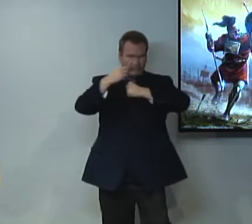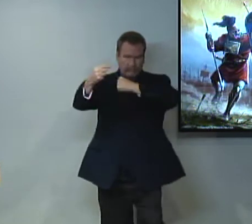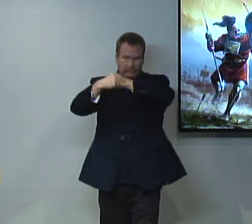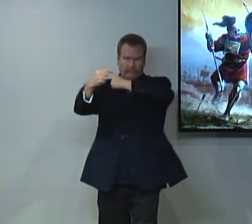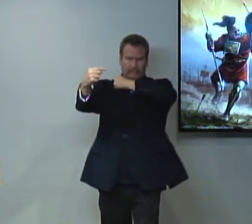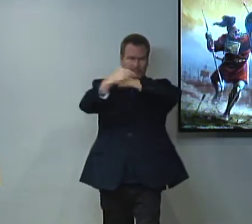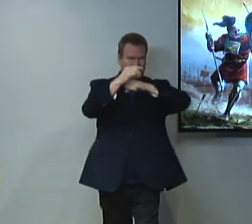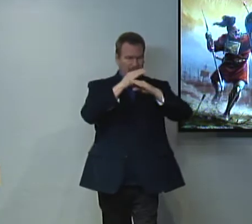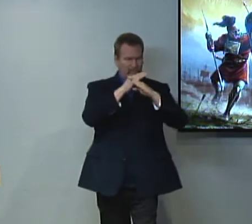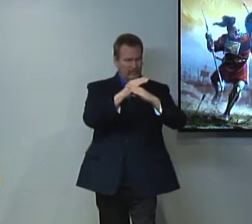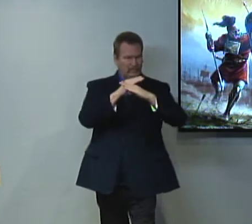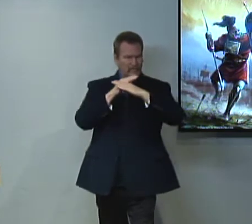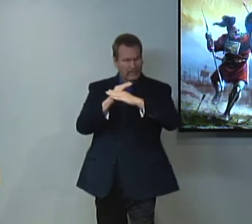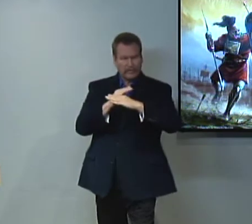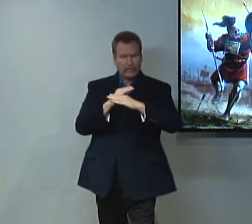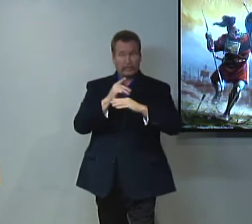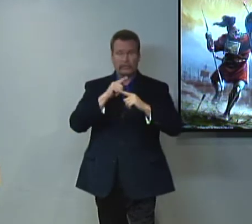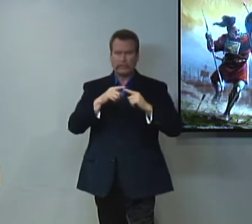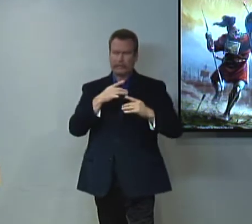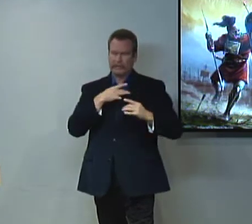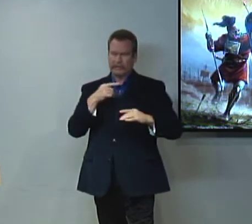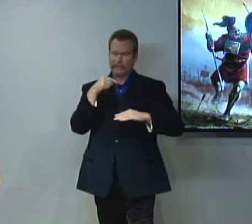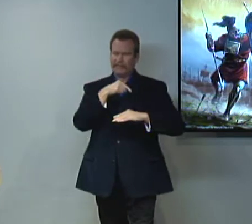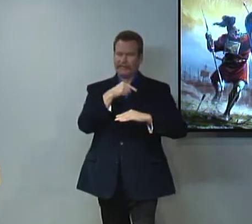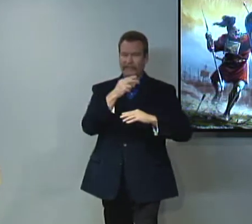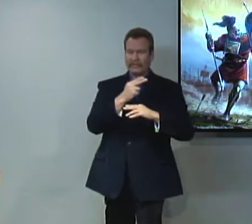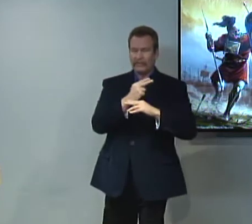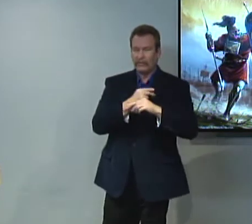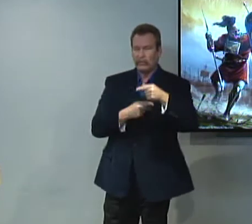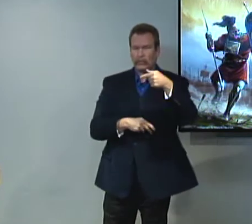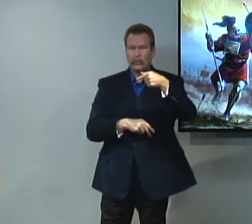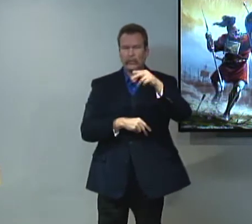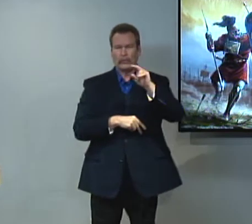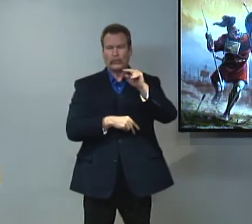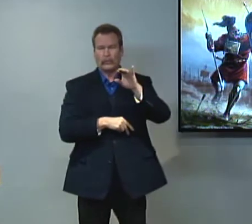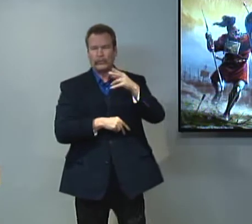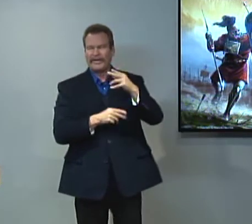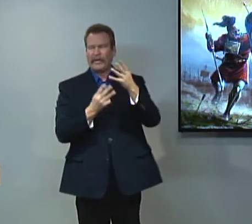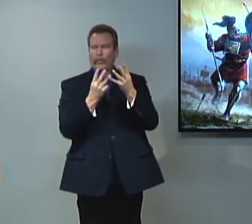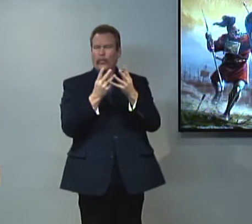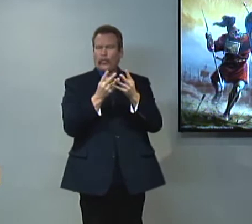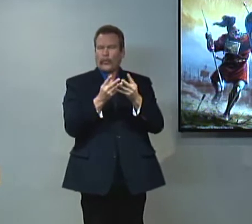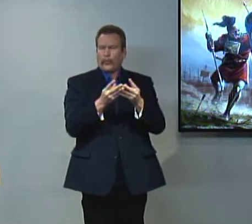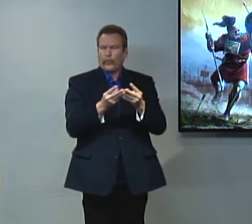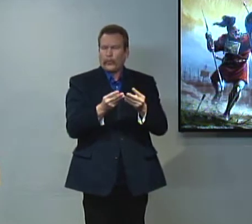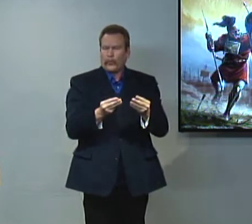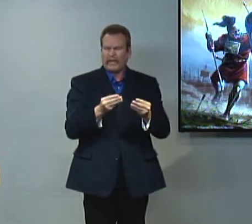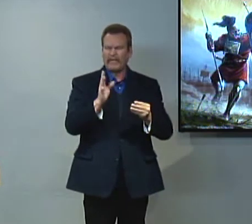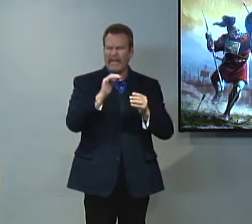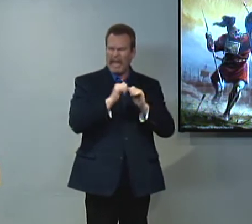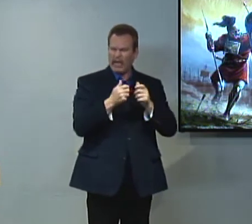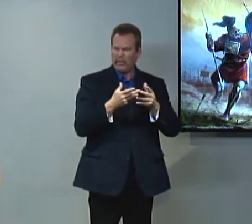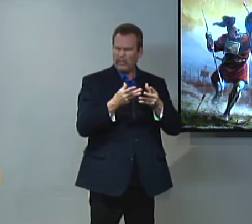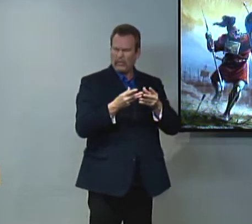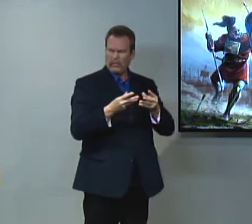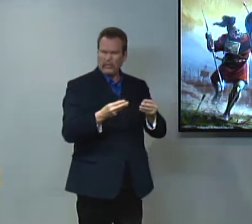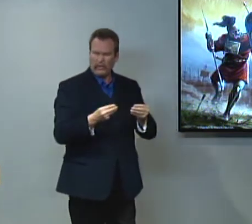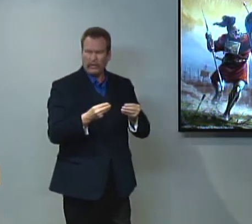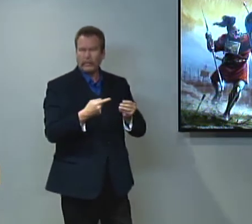this defense. We need this protection against us. So it's interesting that word that they use, quench, which